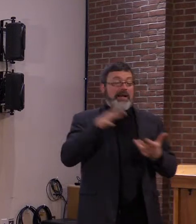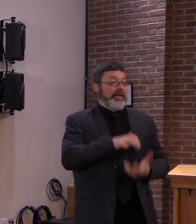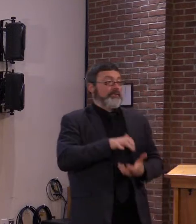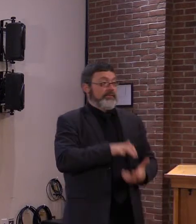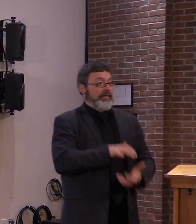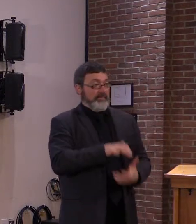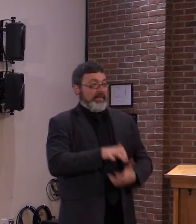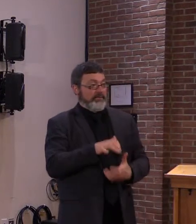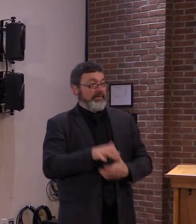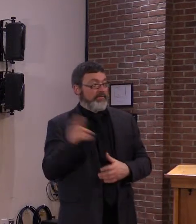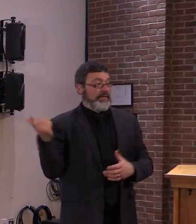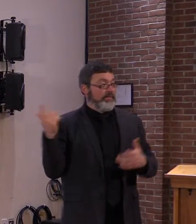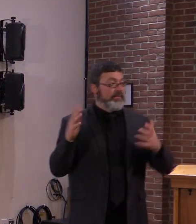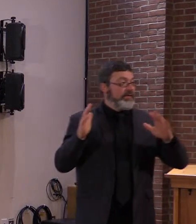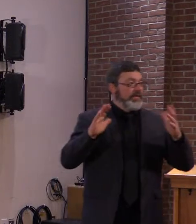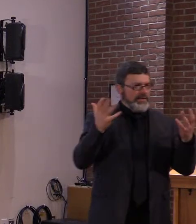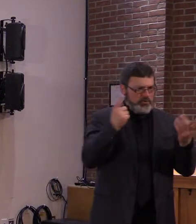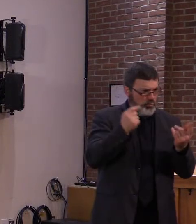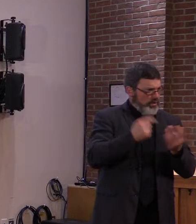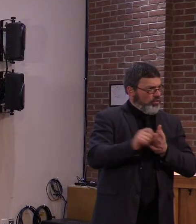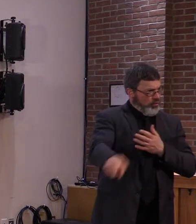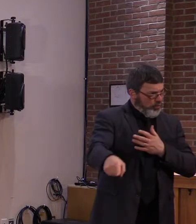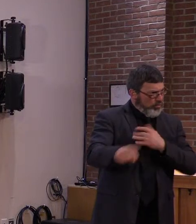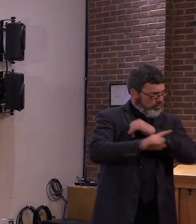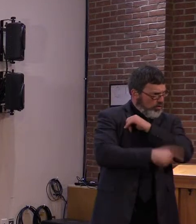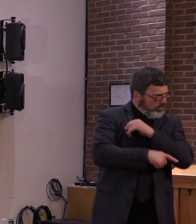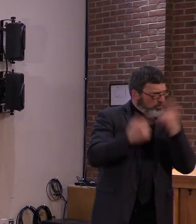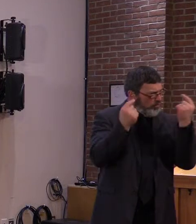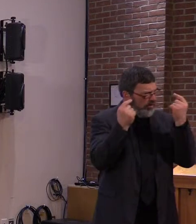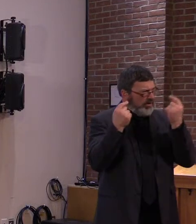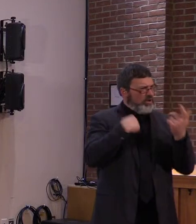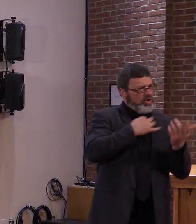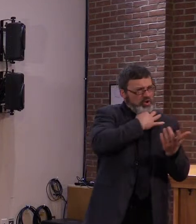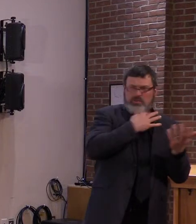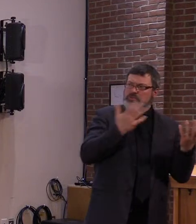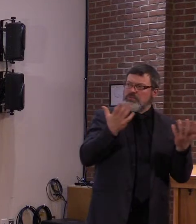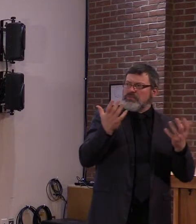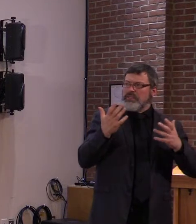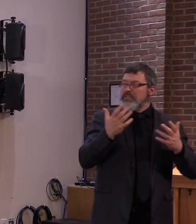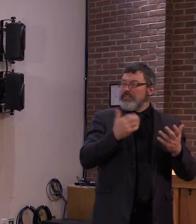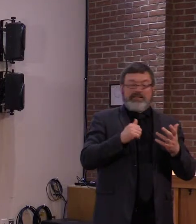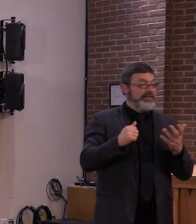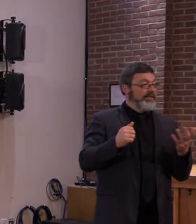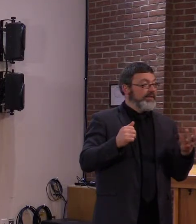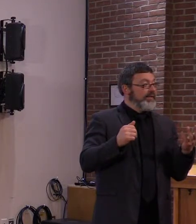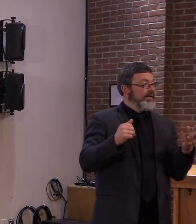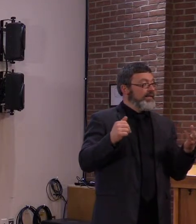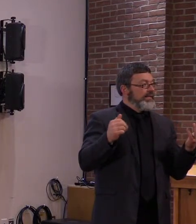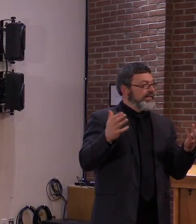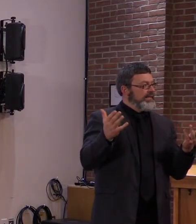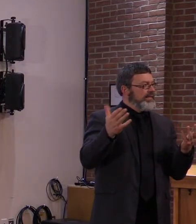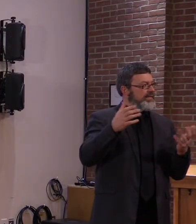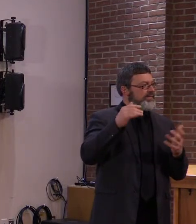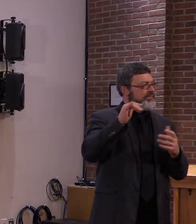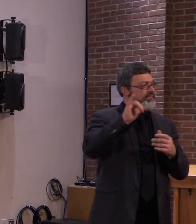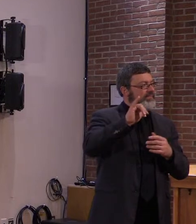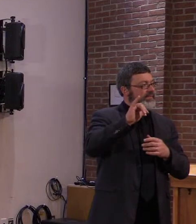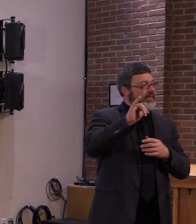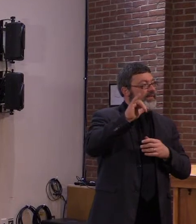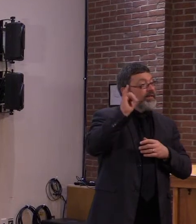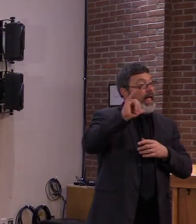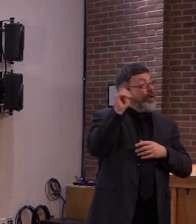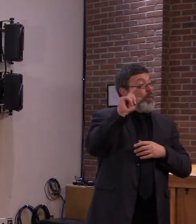I had a second question for the governor. Governor, yesterday that the president said that he would honor the results of